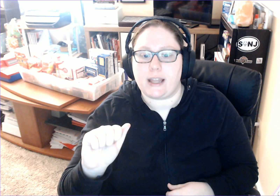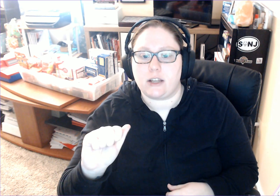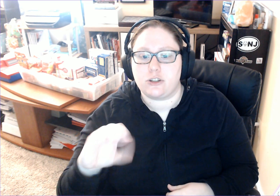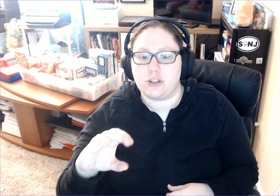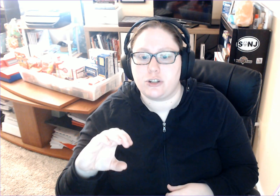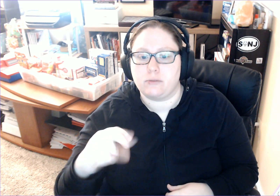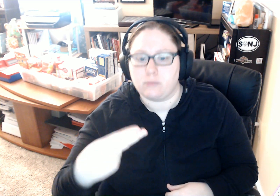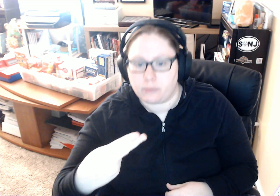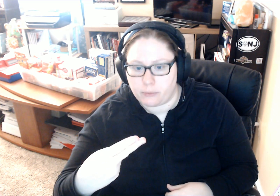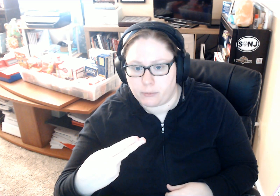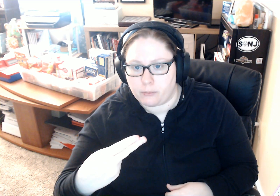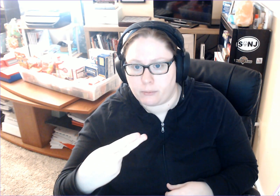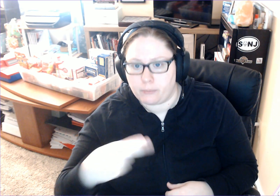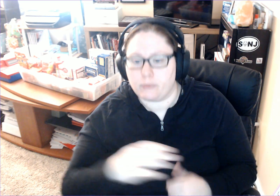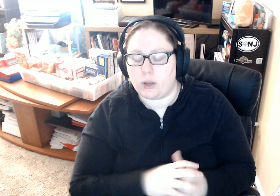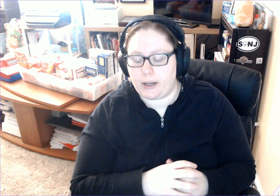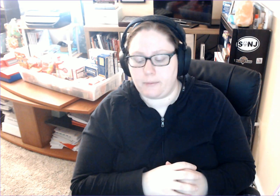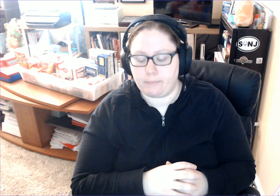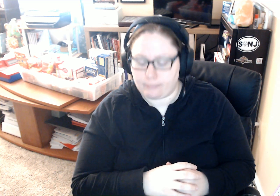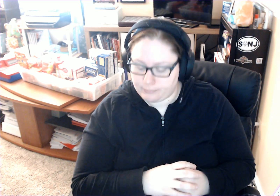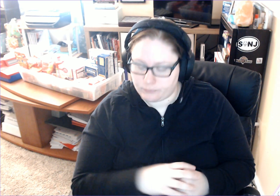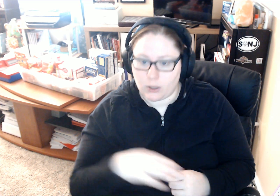bleach, okay?